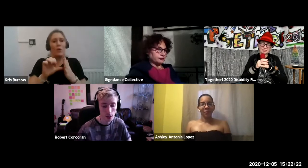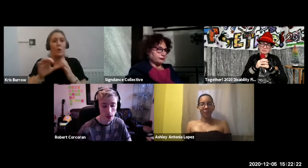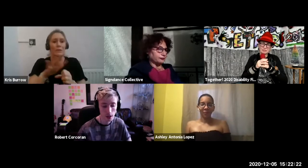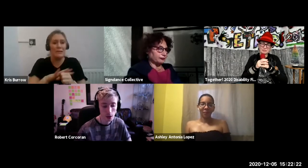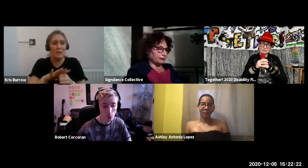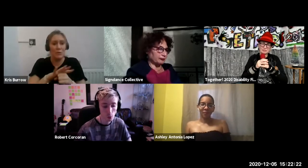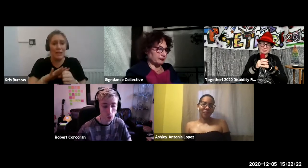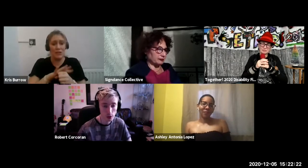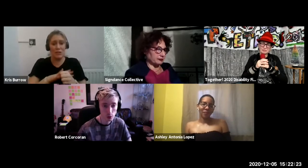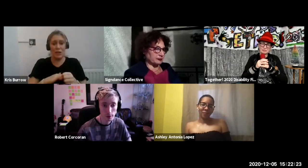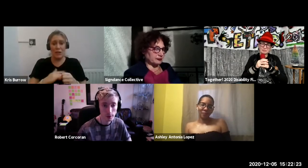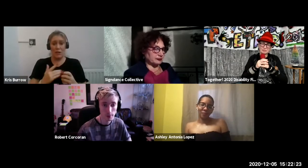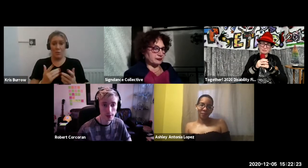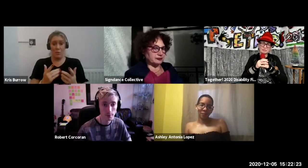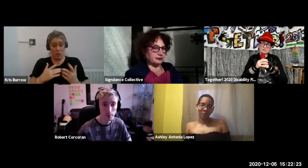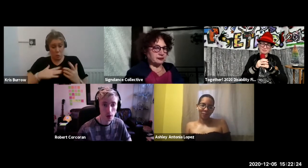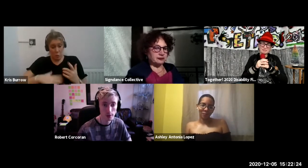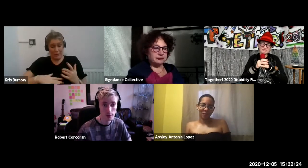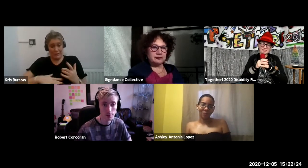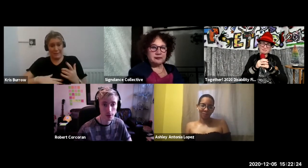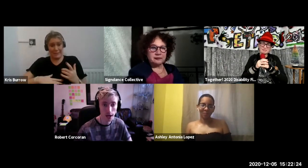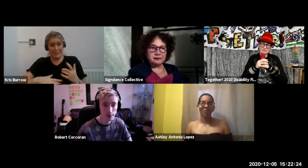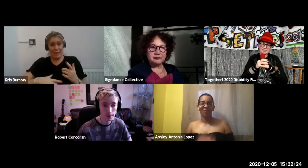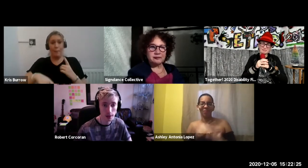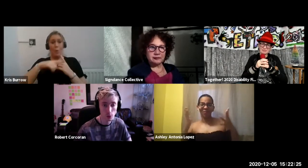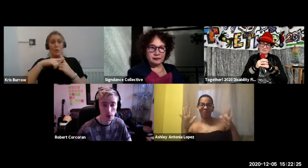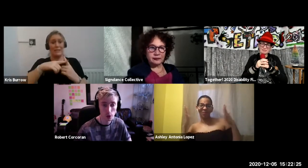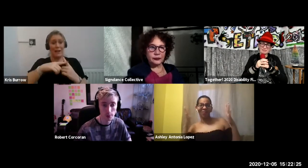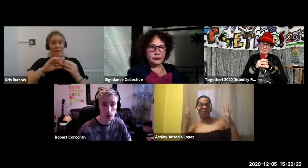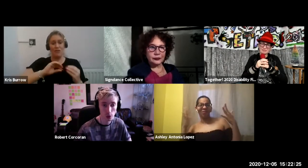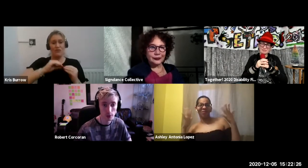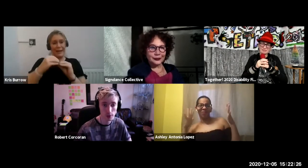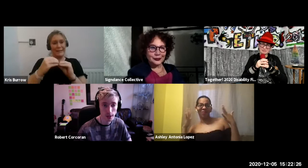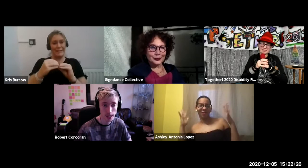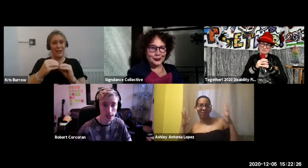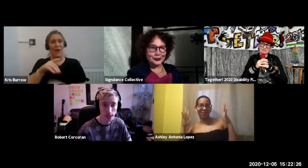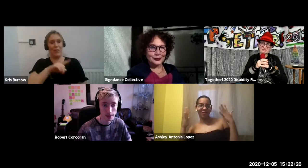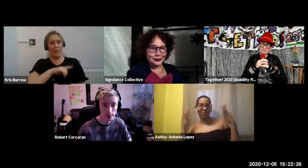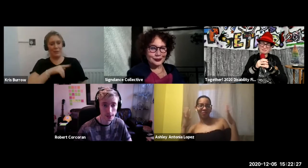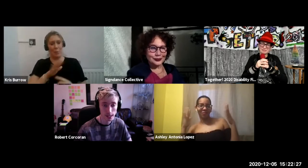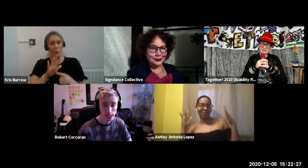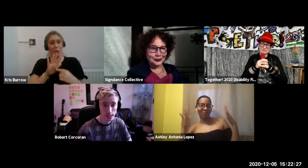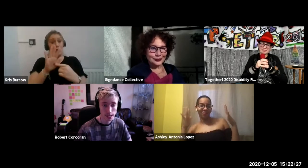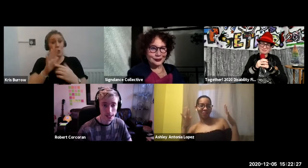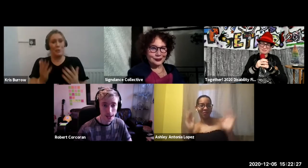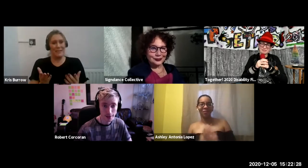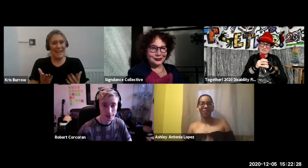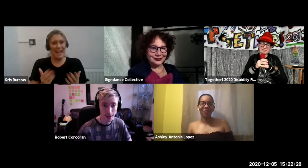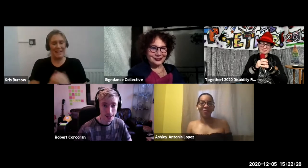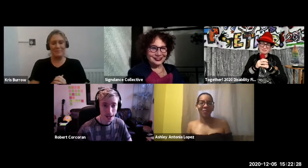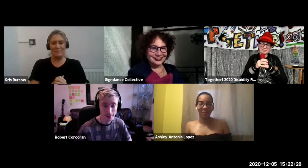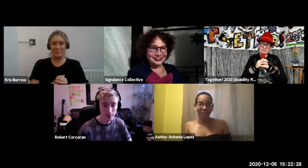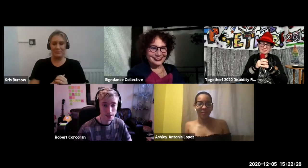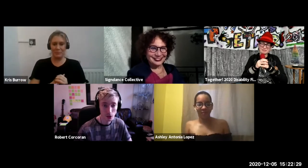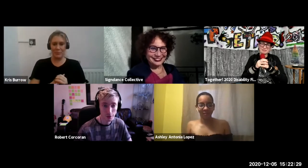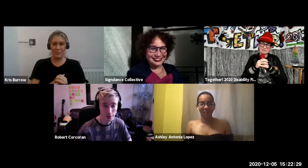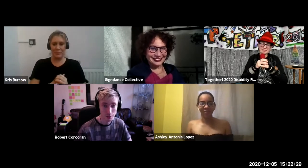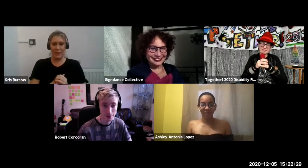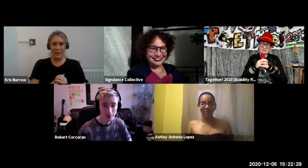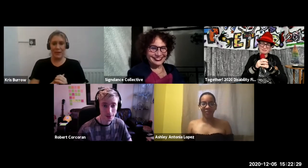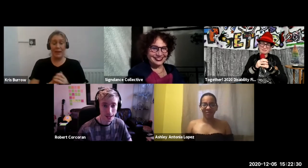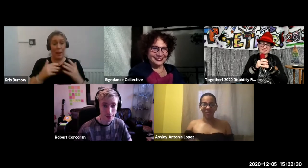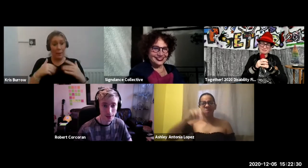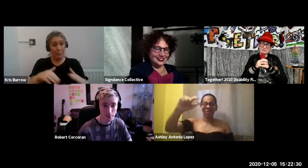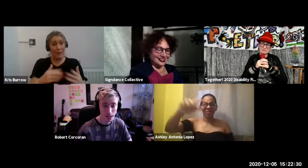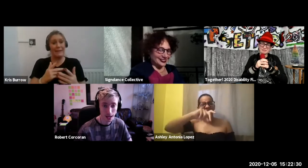creative. We just wanted to make something positive, and that's what we're going to be showing you today. And yes, I edited a lot of these